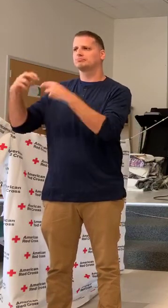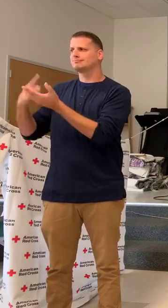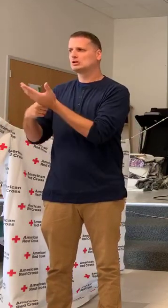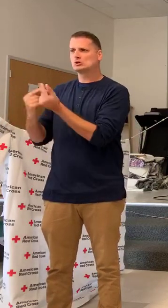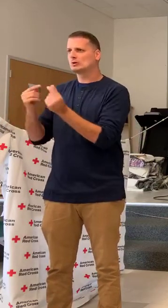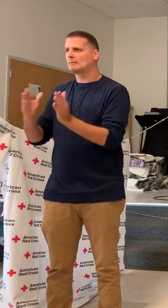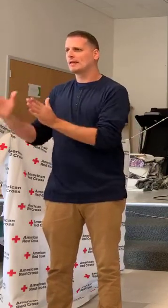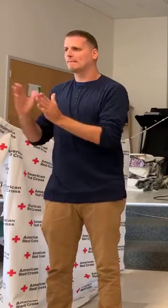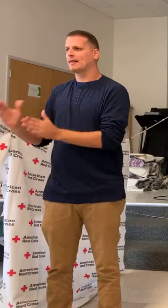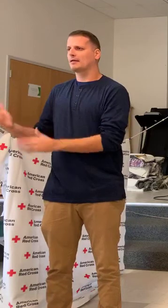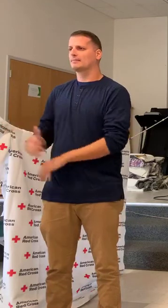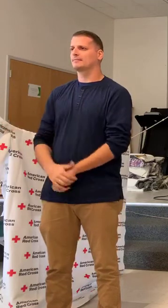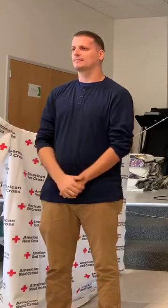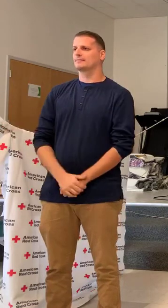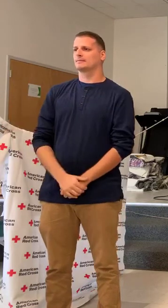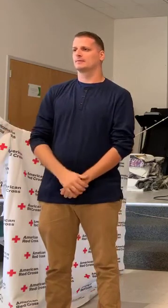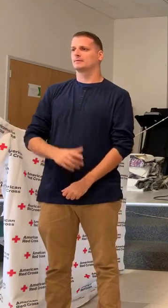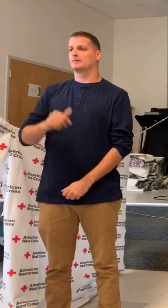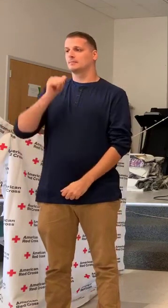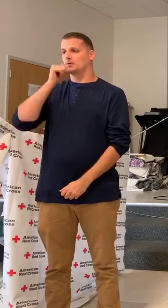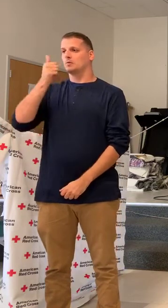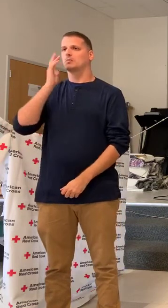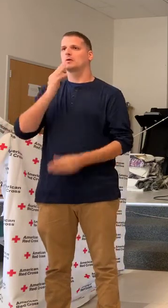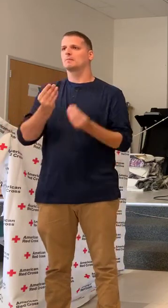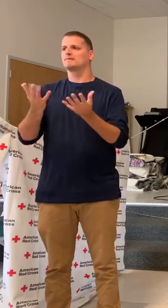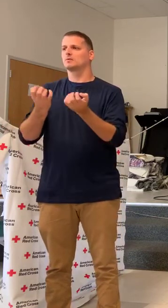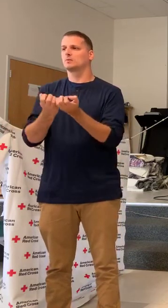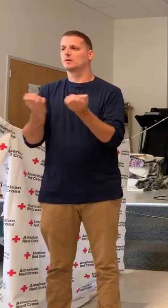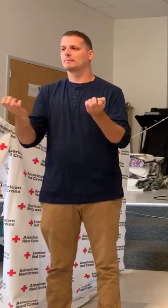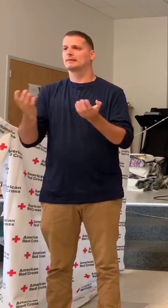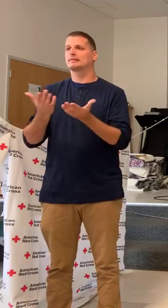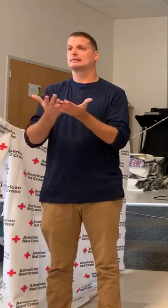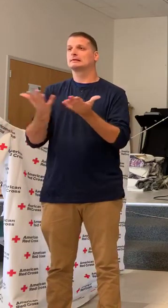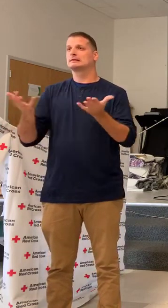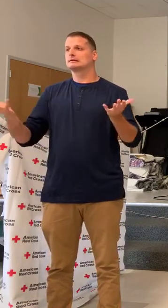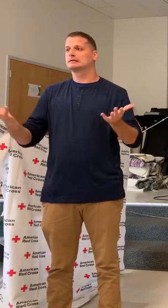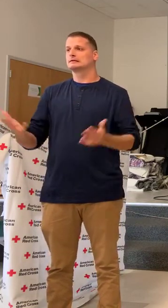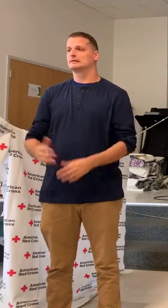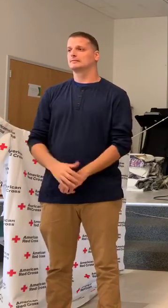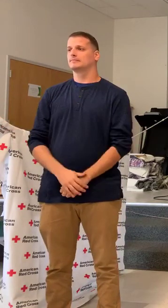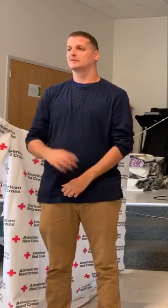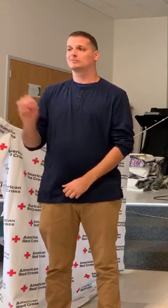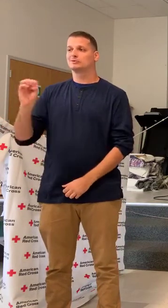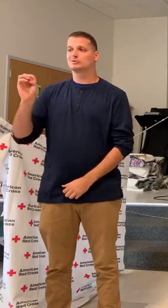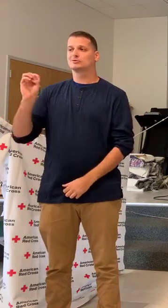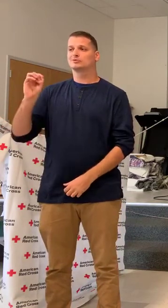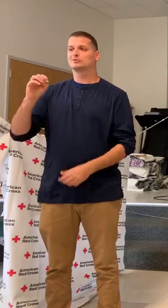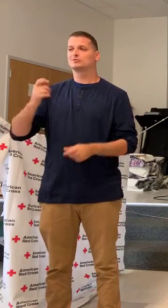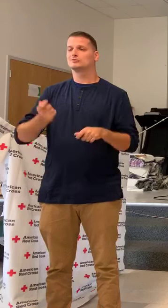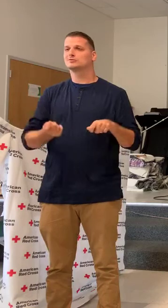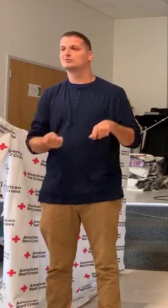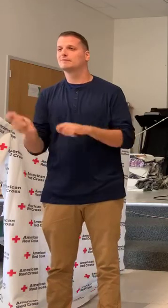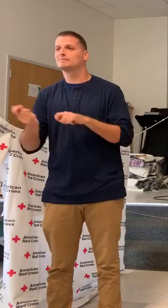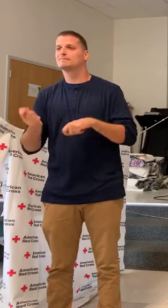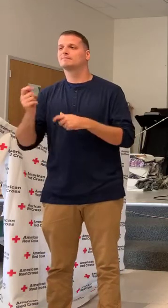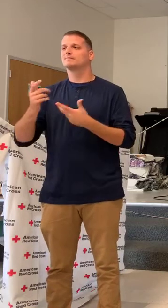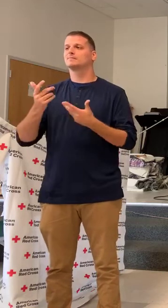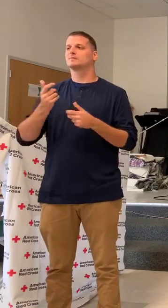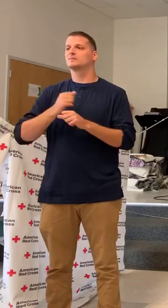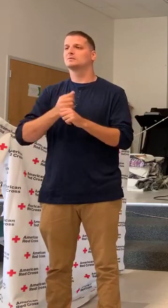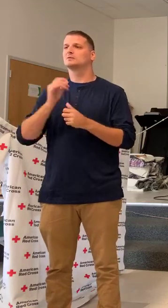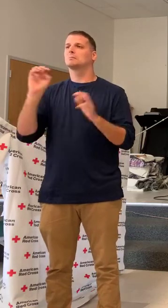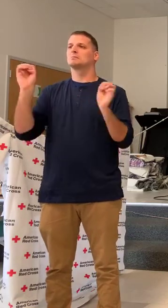be distributing some emergency supplies, which consists of cleanup kits. We'll have some shovels, some brooms,